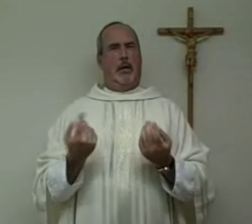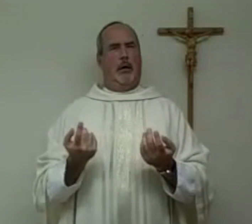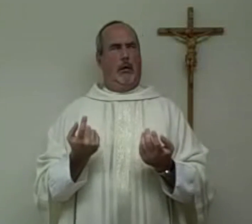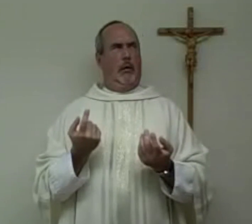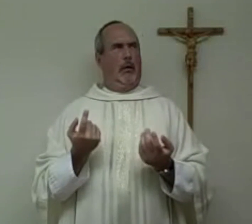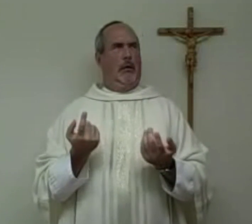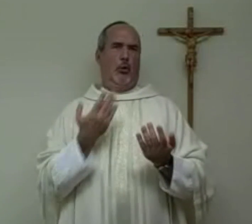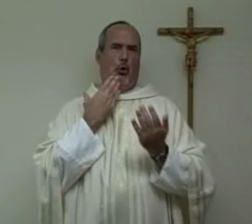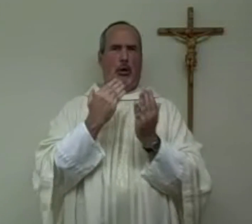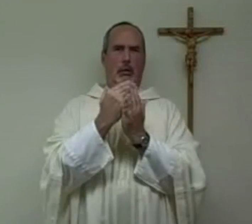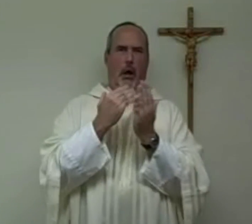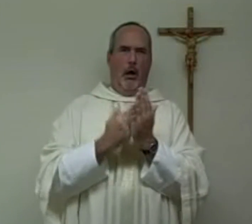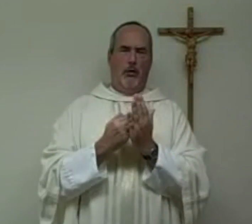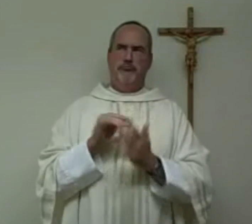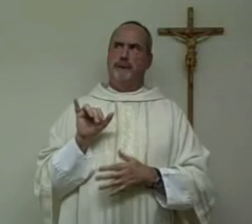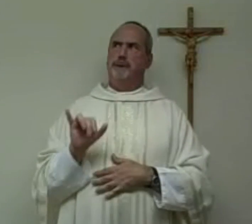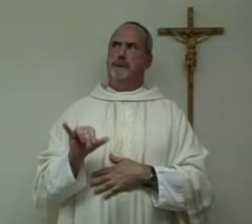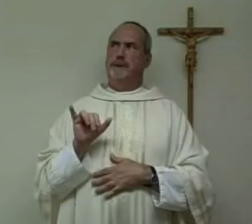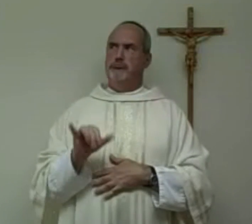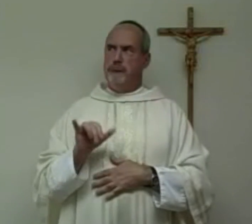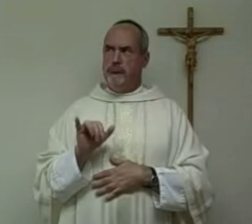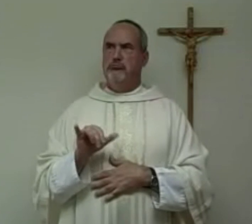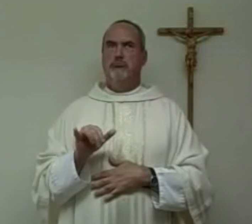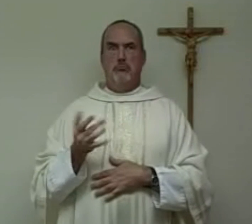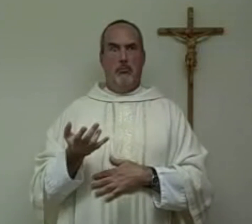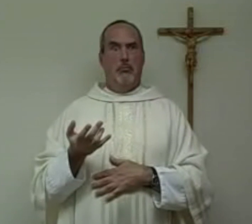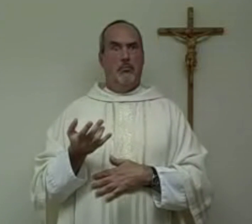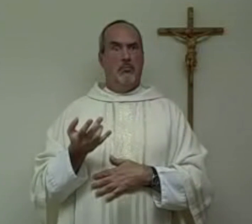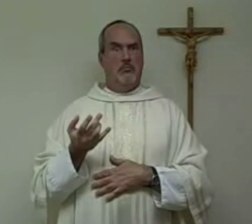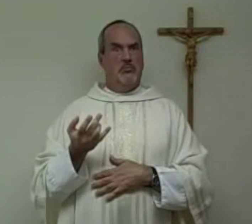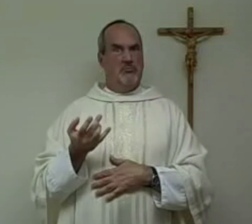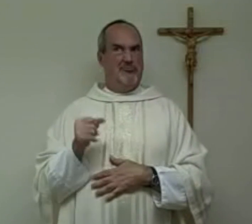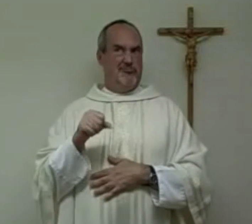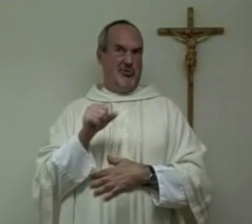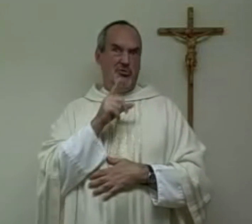Looking at that, it gives me a really good lesson